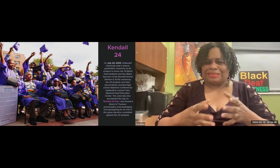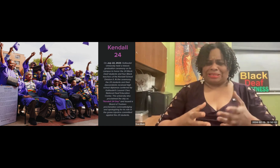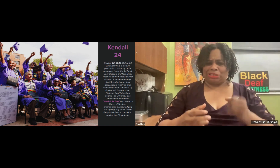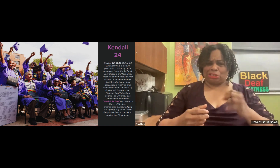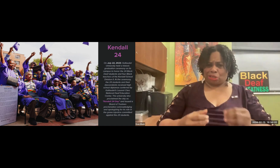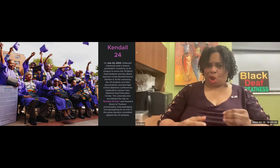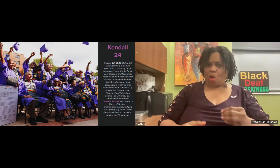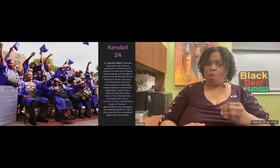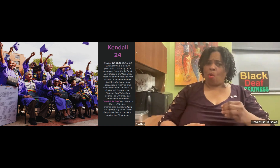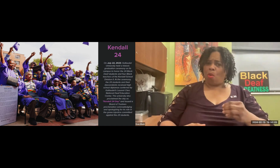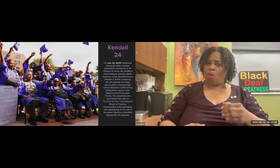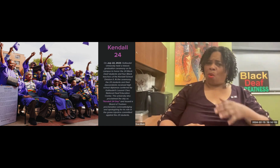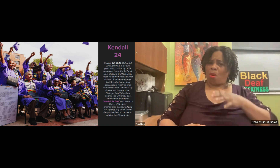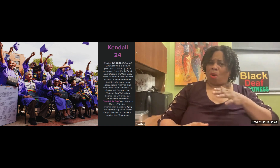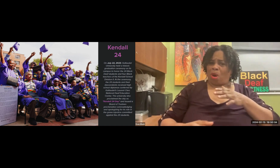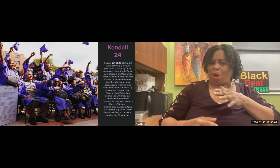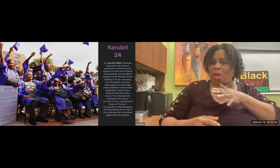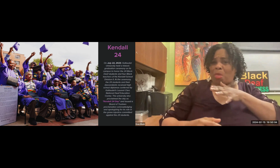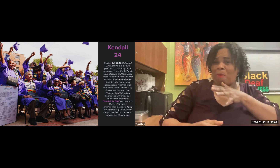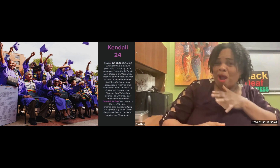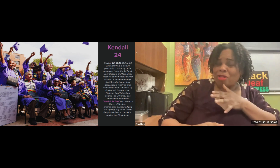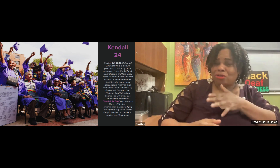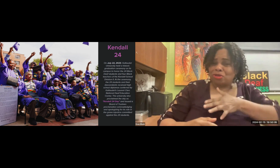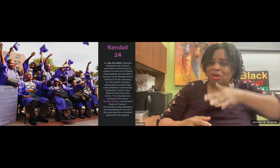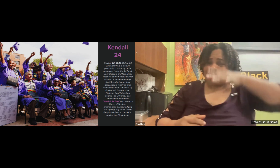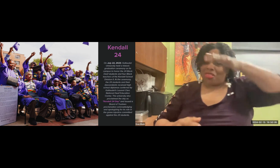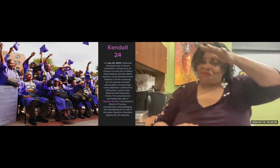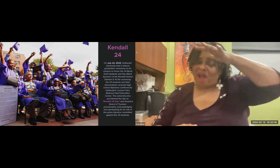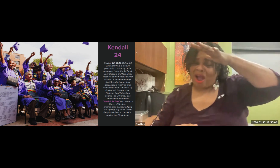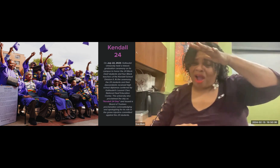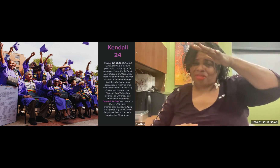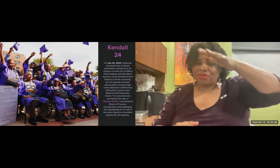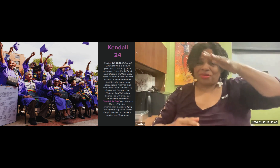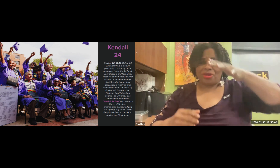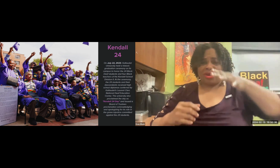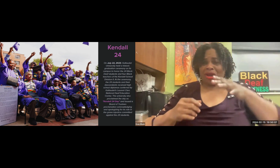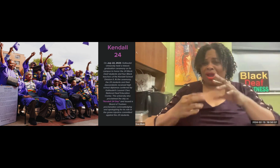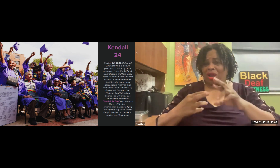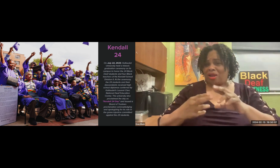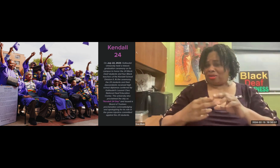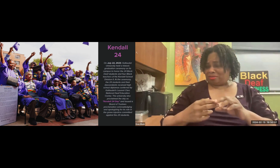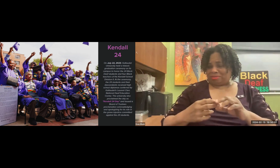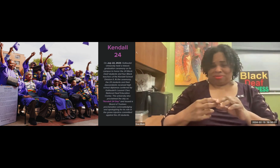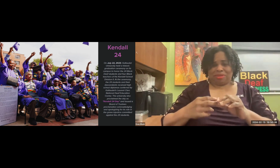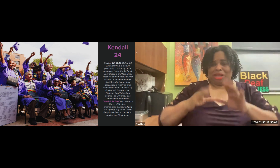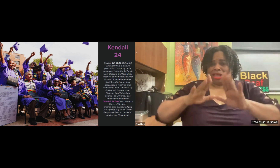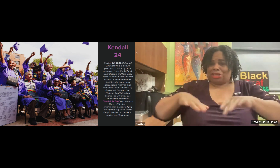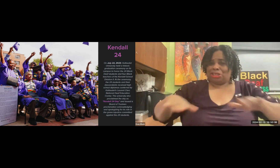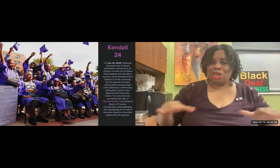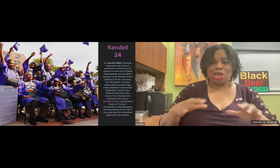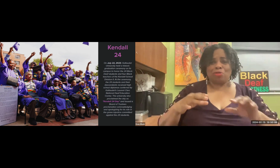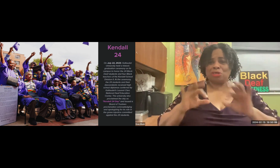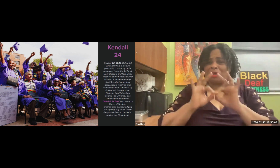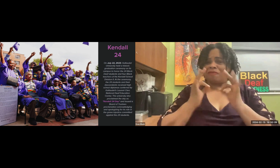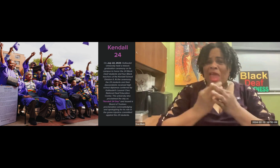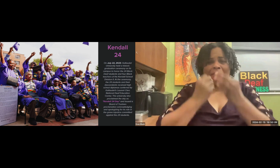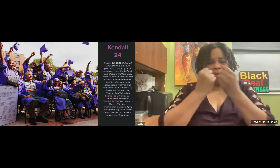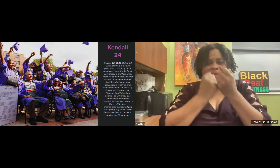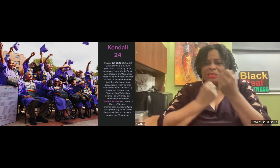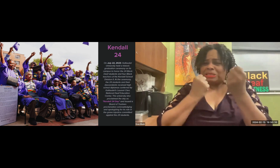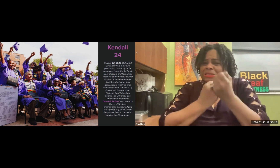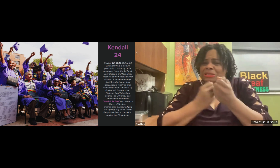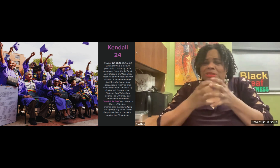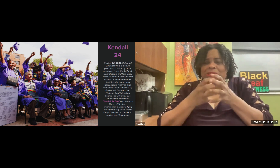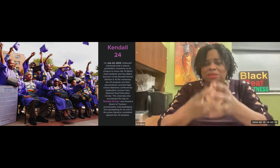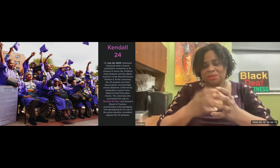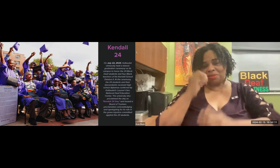the street, to fight for them to come and be educated. So think about the mothers, think about the fathers, think about